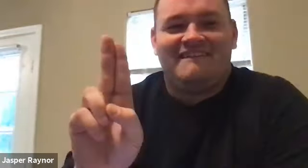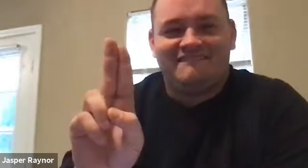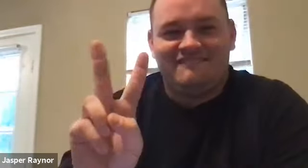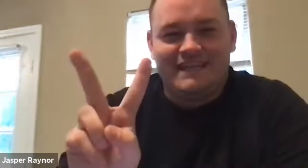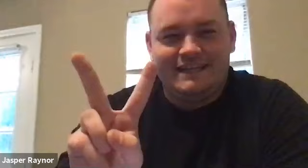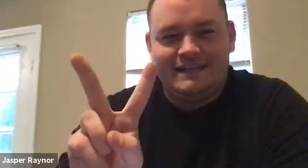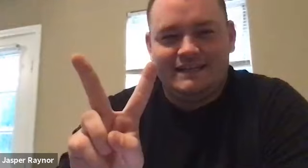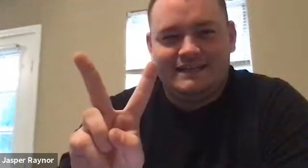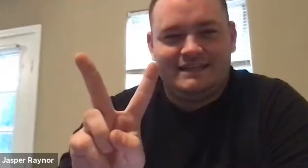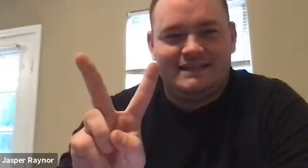V.